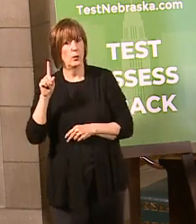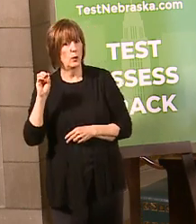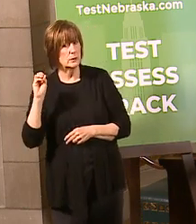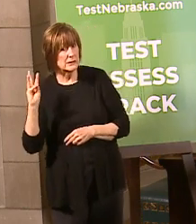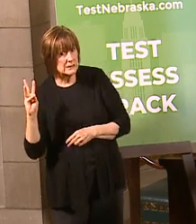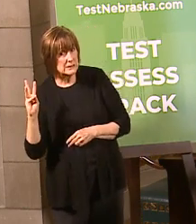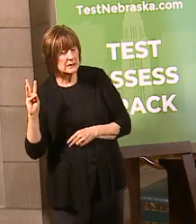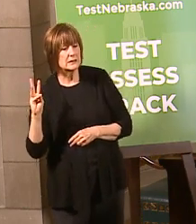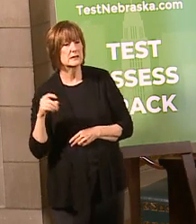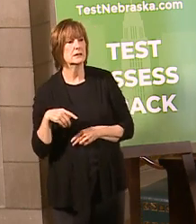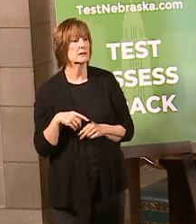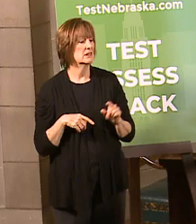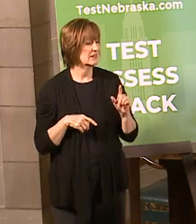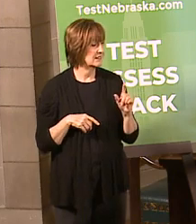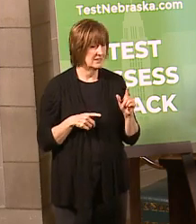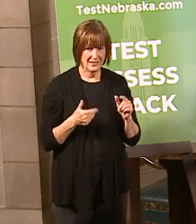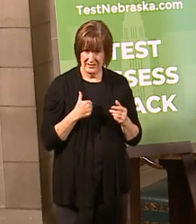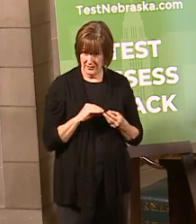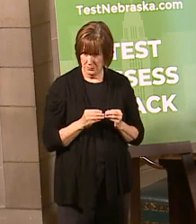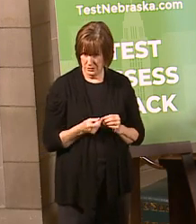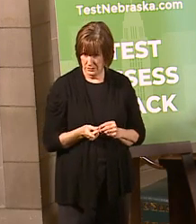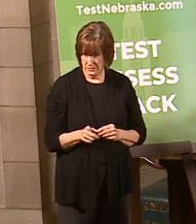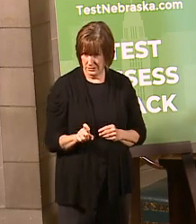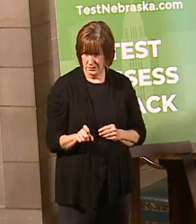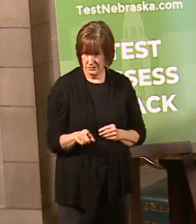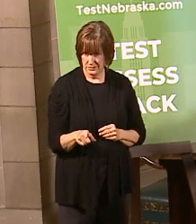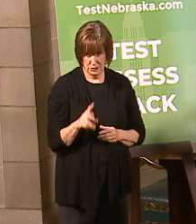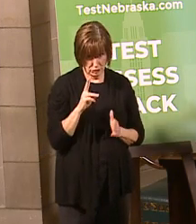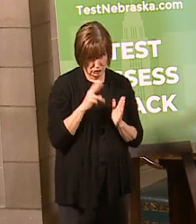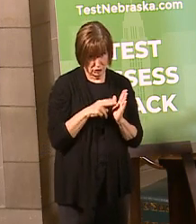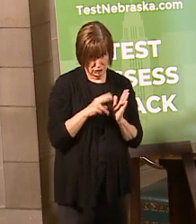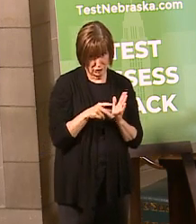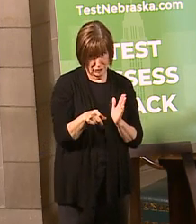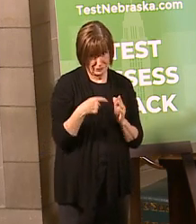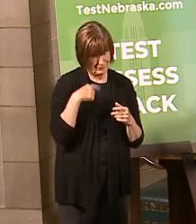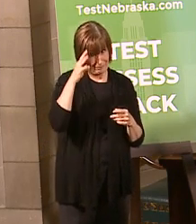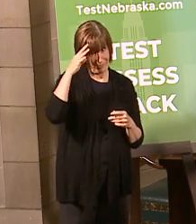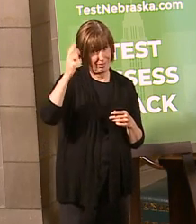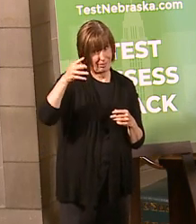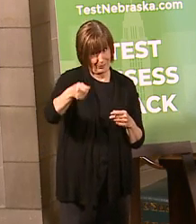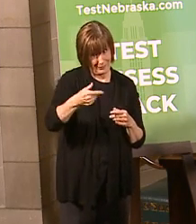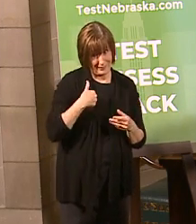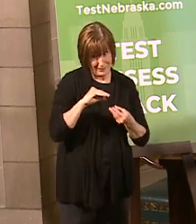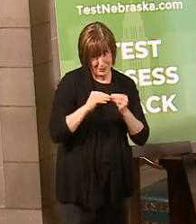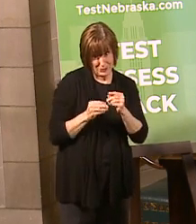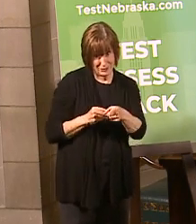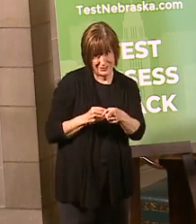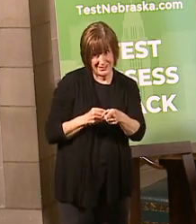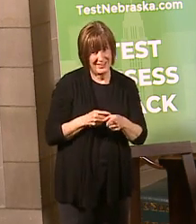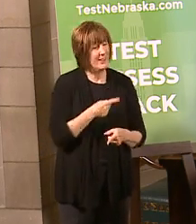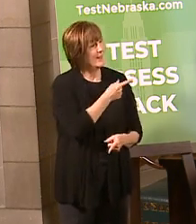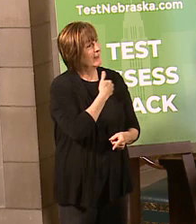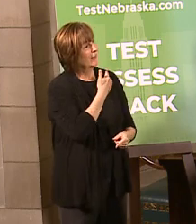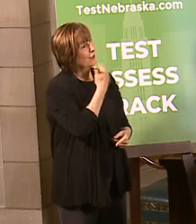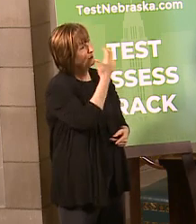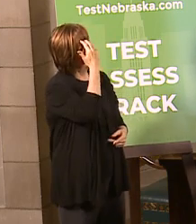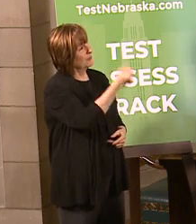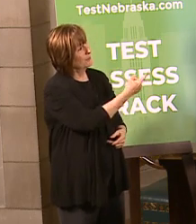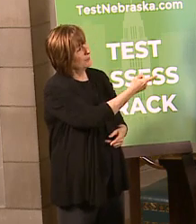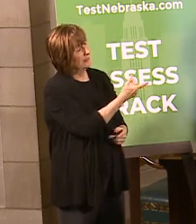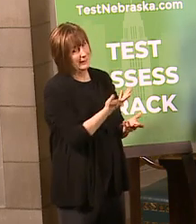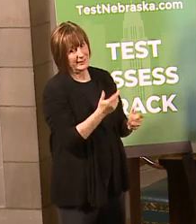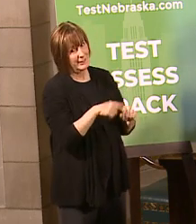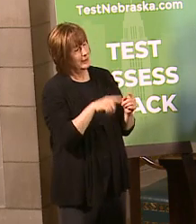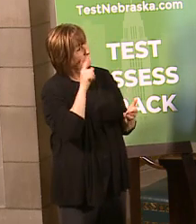20 or so. Did you get the numbers there, Dr. Antone? Are you looking at the numbers? Am I trying to make this up, and you've got the numbers? No, I mean, you have such a good number, and I